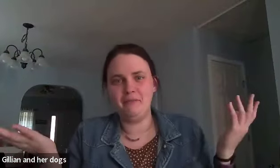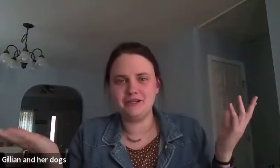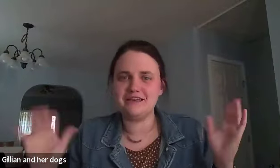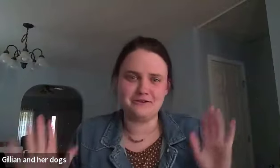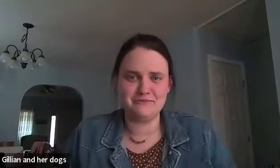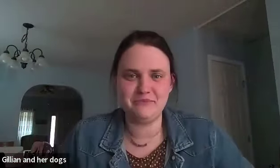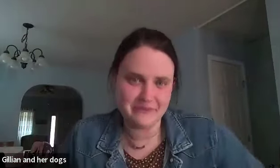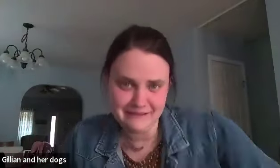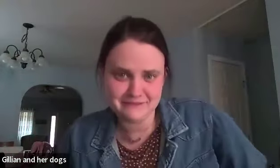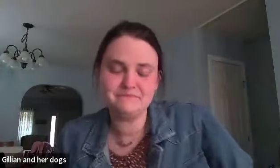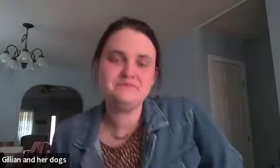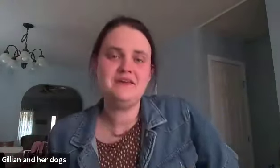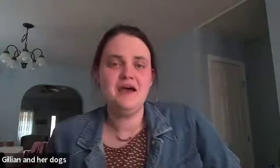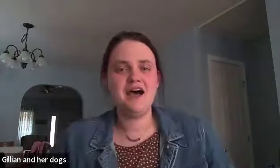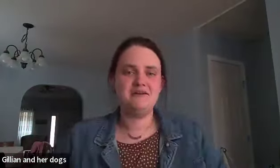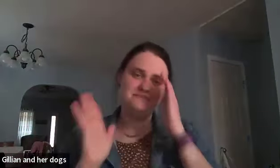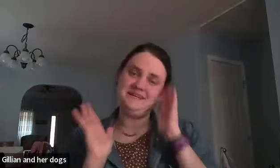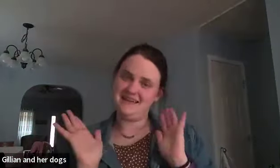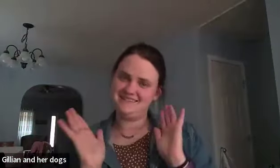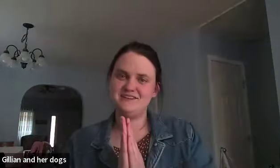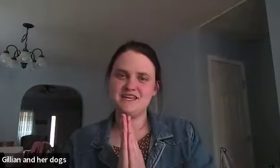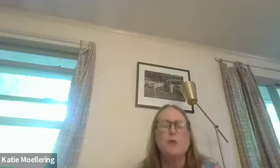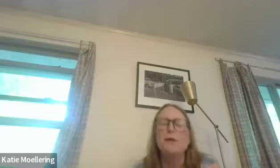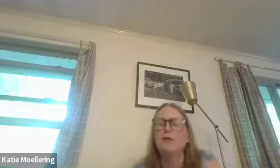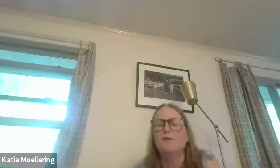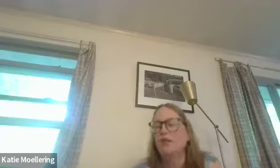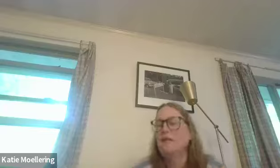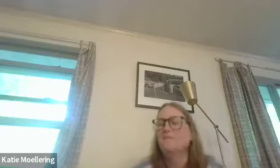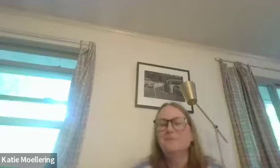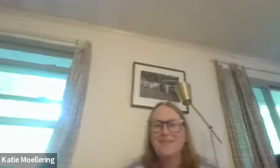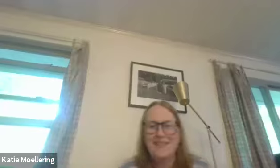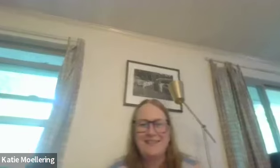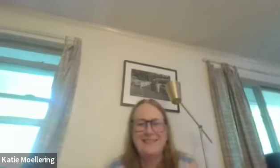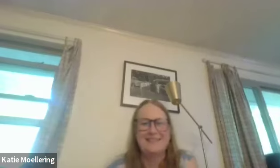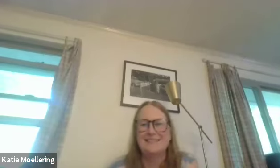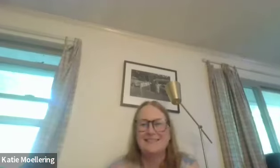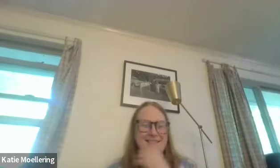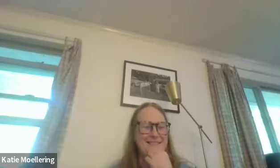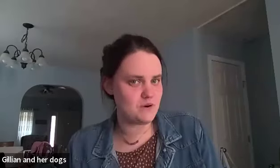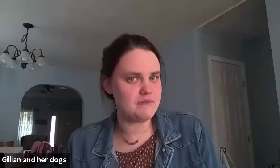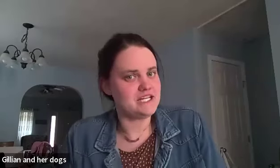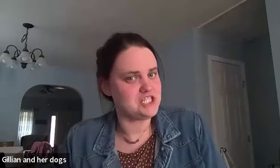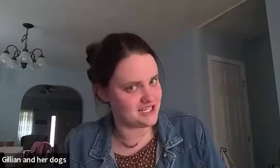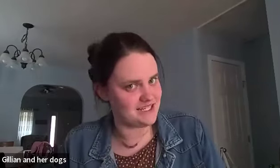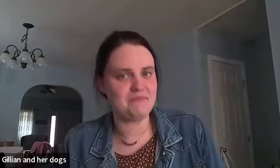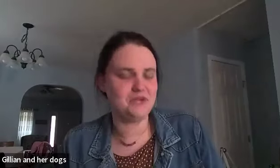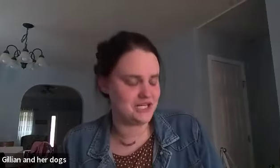of birds other people eat. But You yes, so you that's be what I'm doing. you, Jillian. Exactly. I enjoy my chicken. I'm good